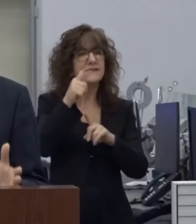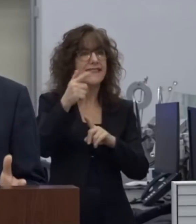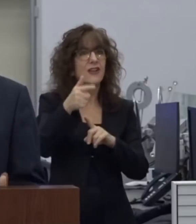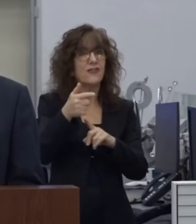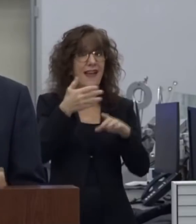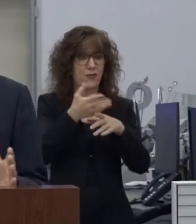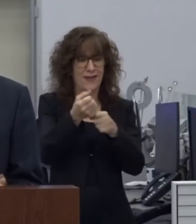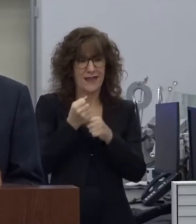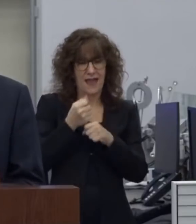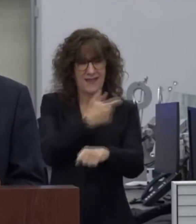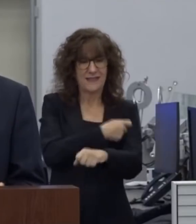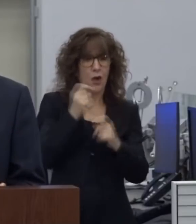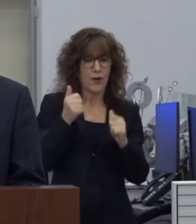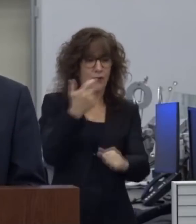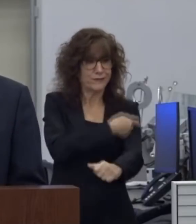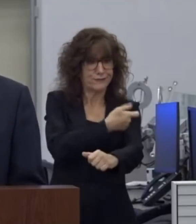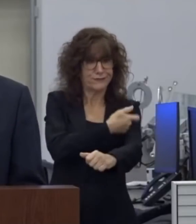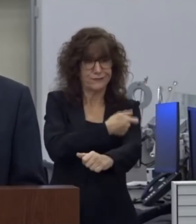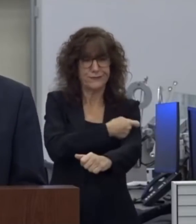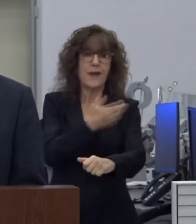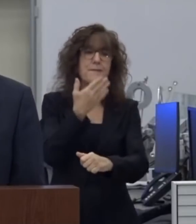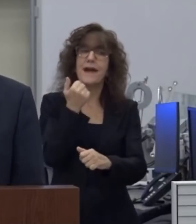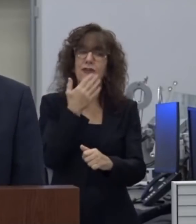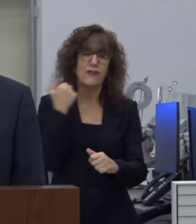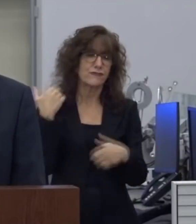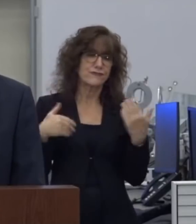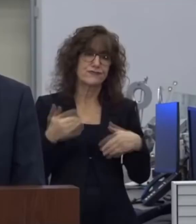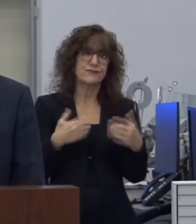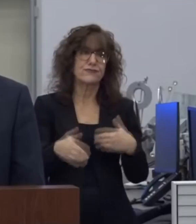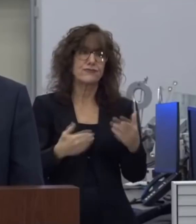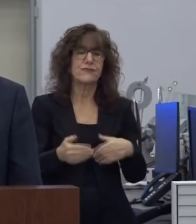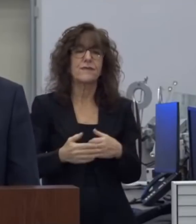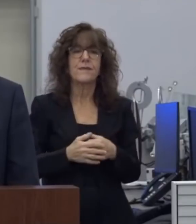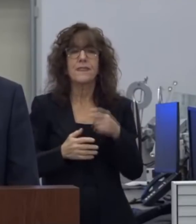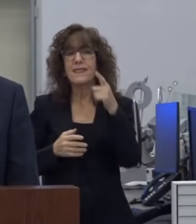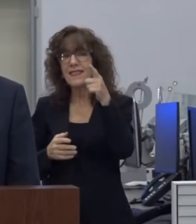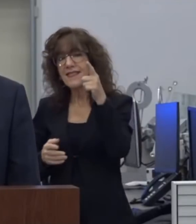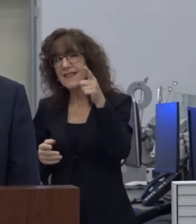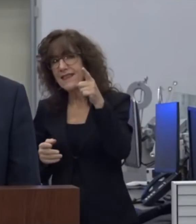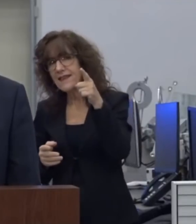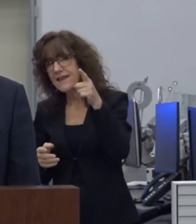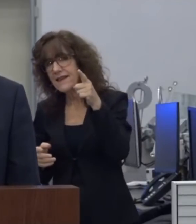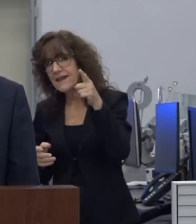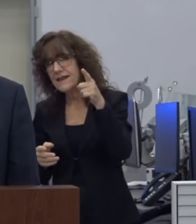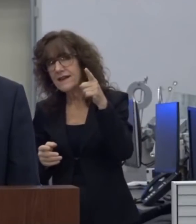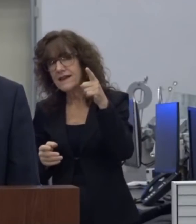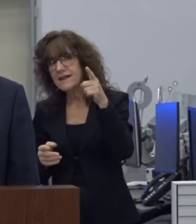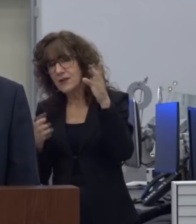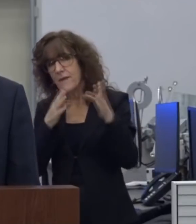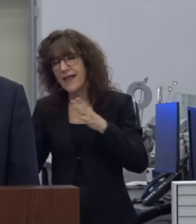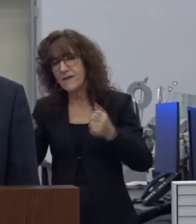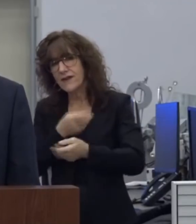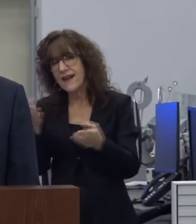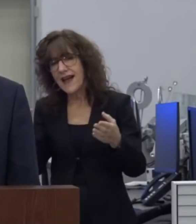can get it done quicker. The quicker we get it done, the better off we are. The quicker we get it done. There is a plan for distribution after